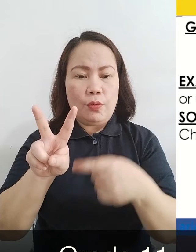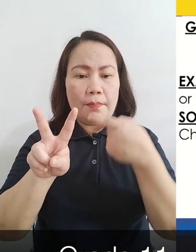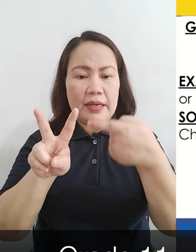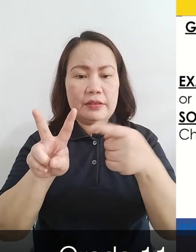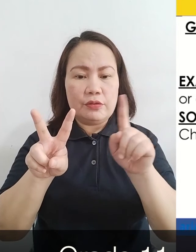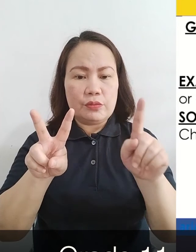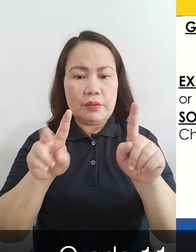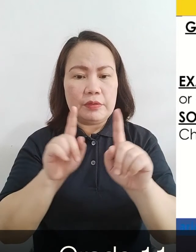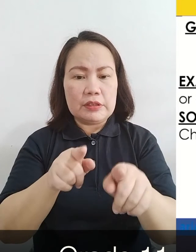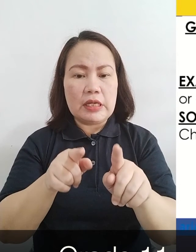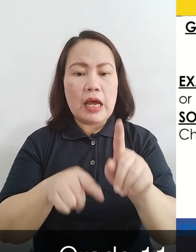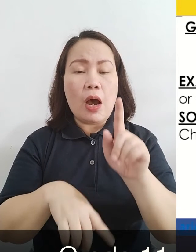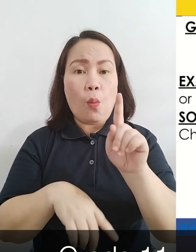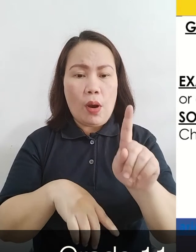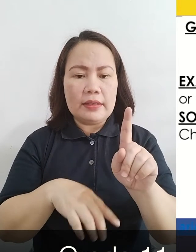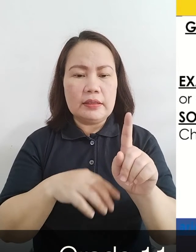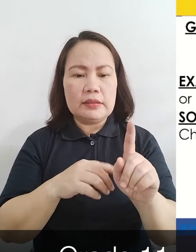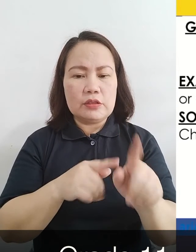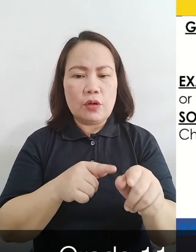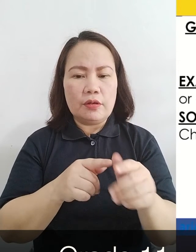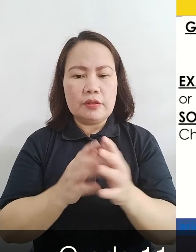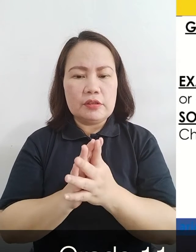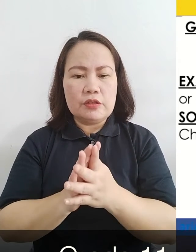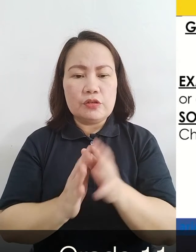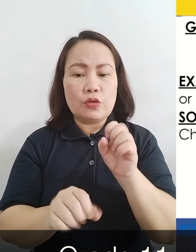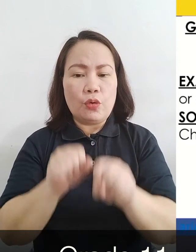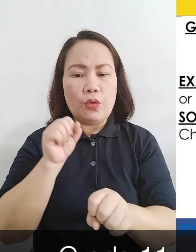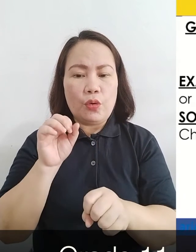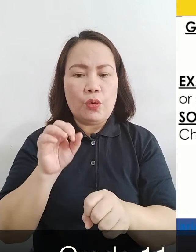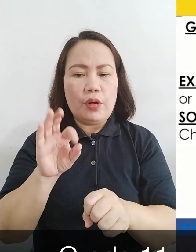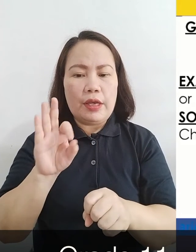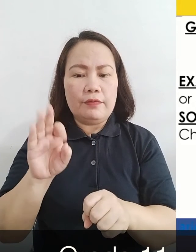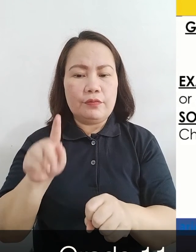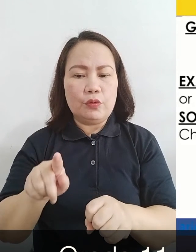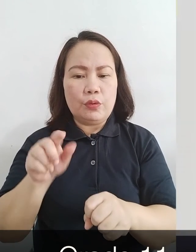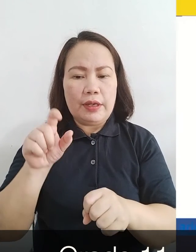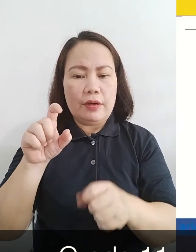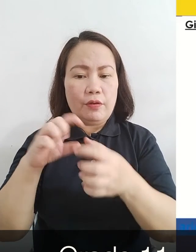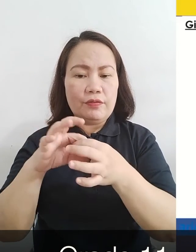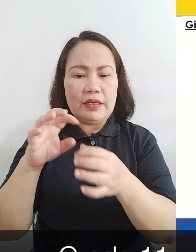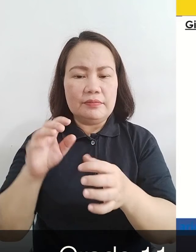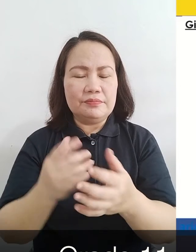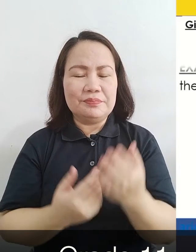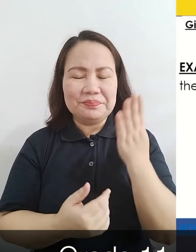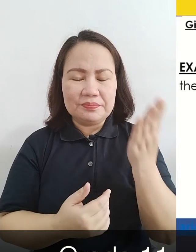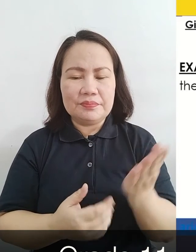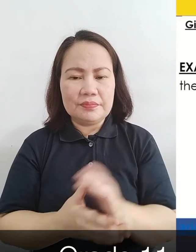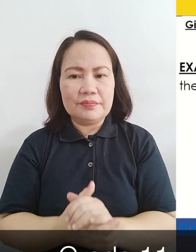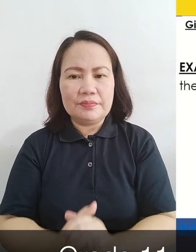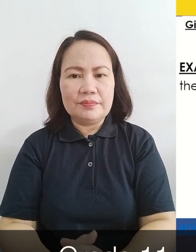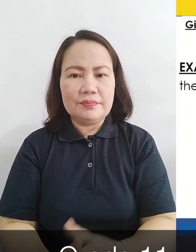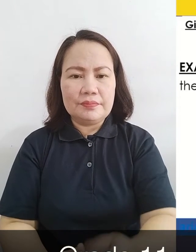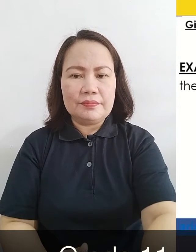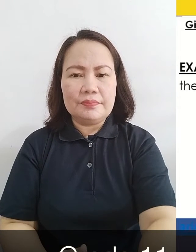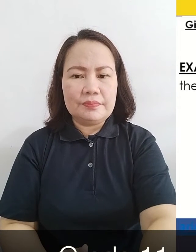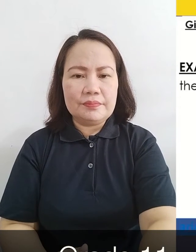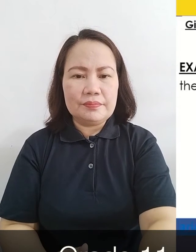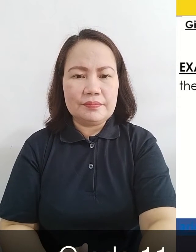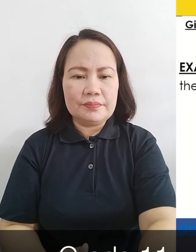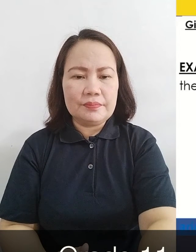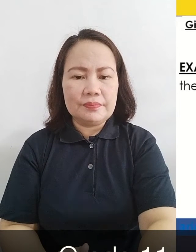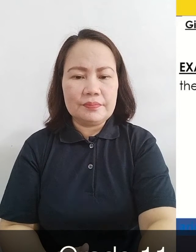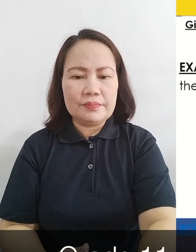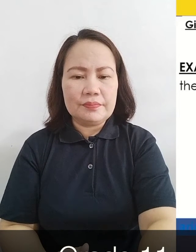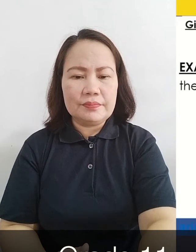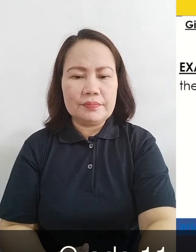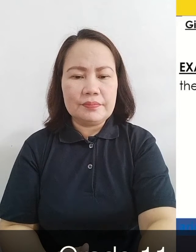the difference of q of x and f of x. Okay? Another example.